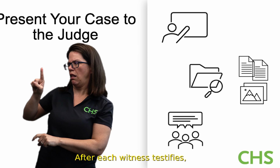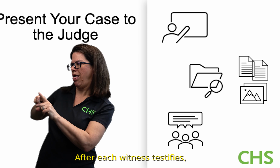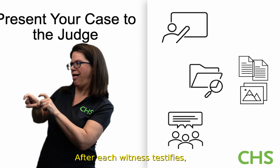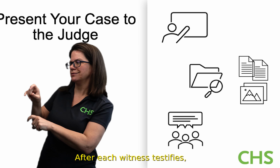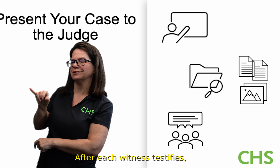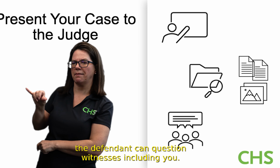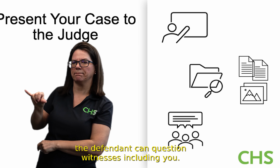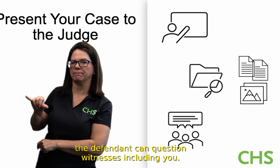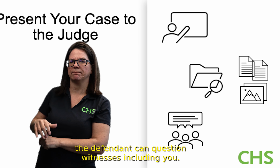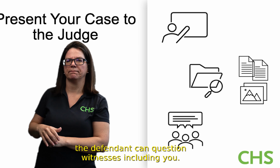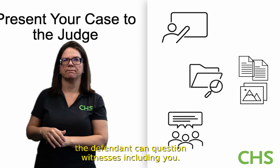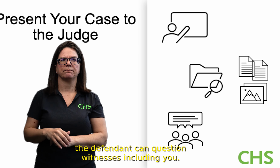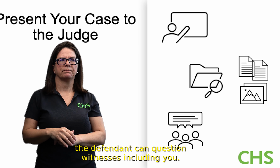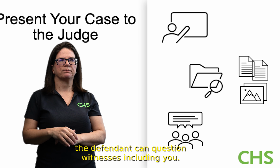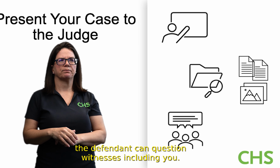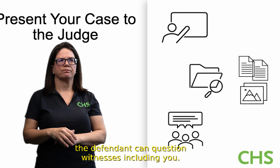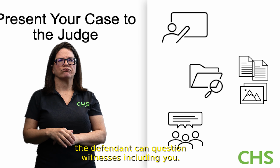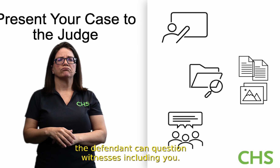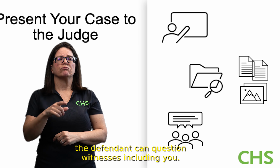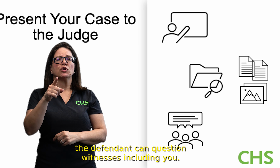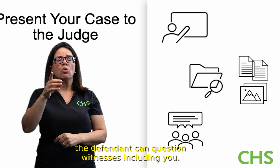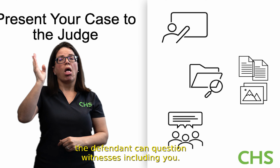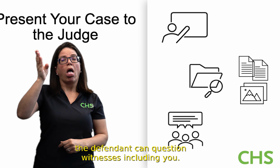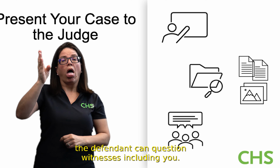the defendant can question witnesses, including you.